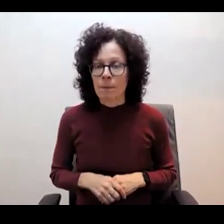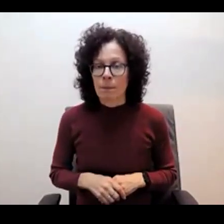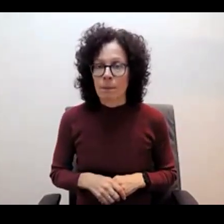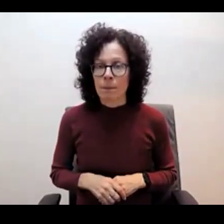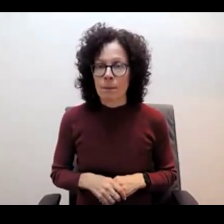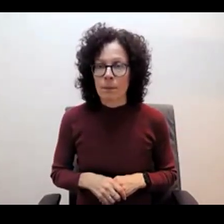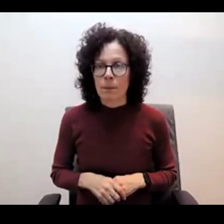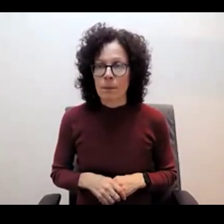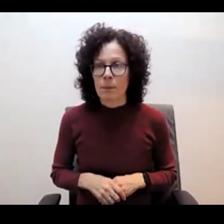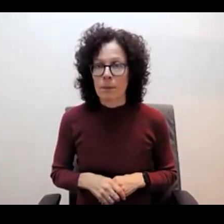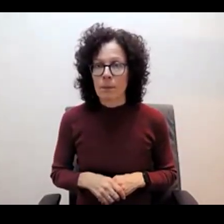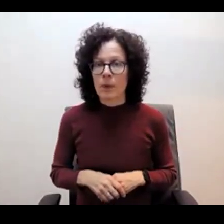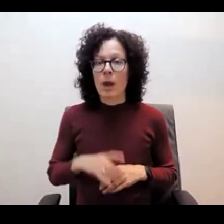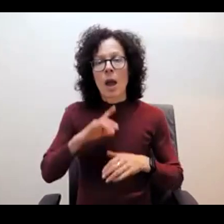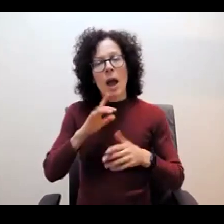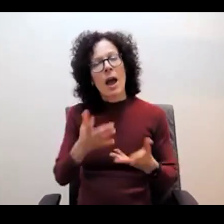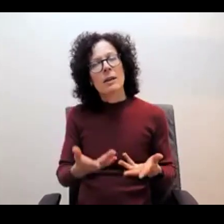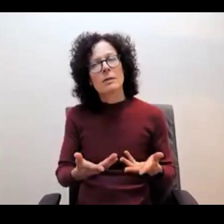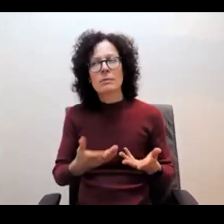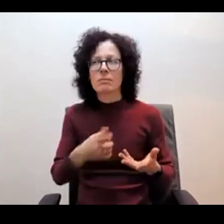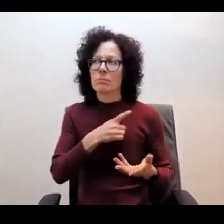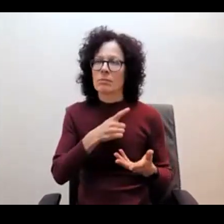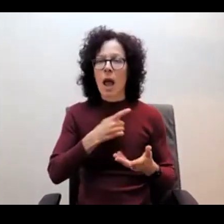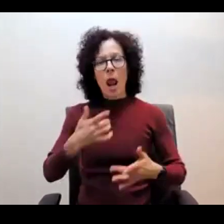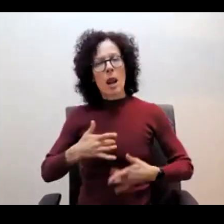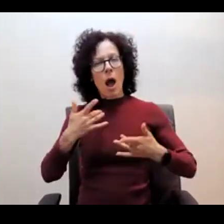And flowing with the currents of life.